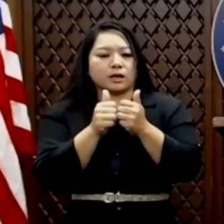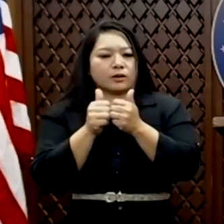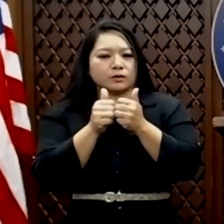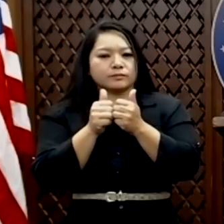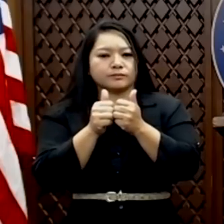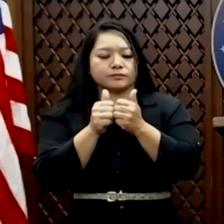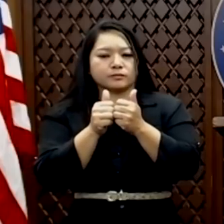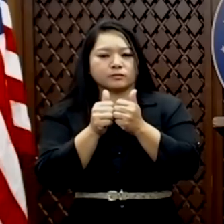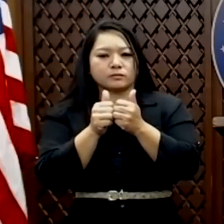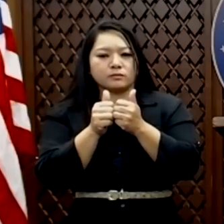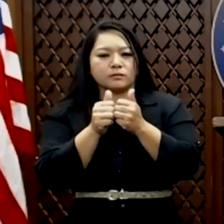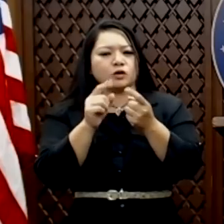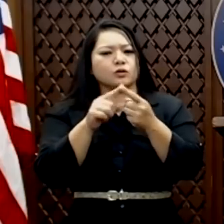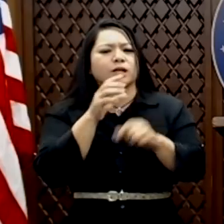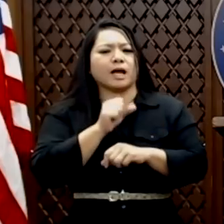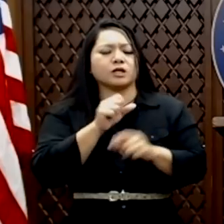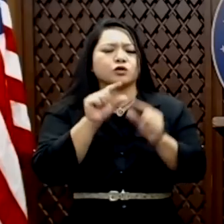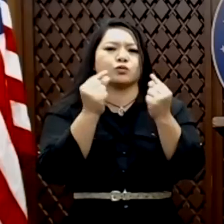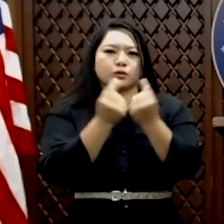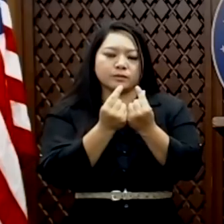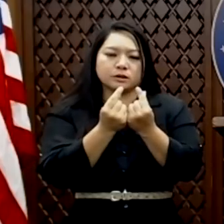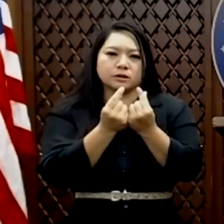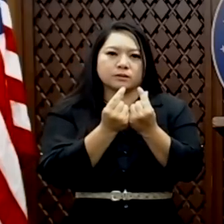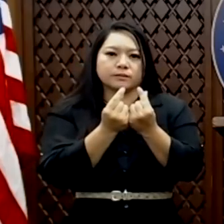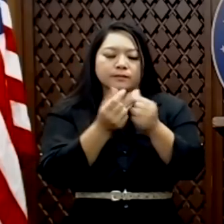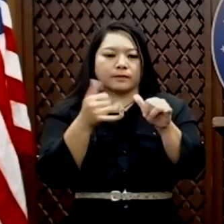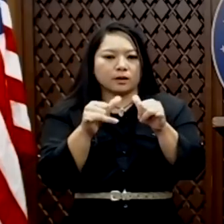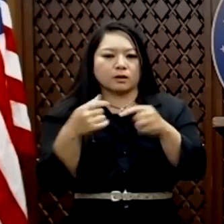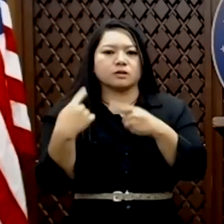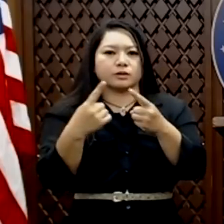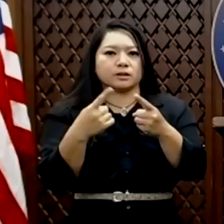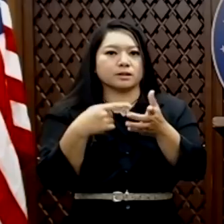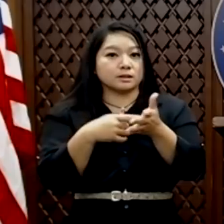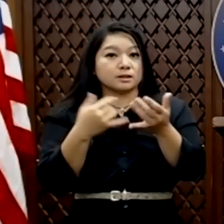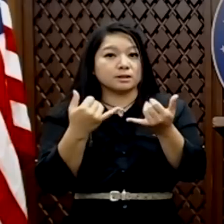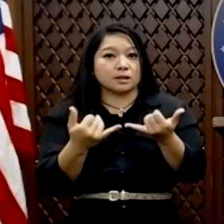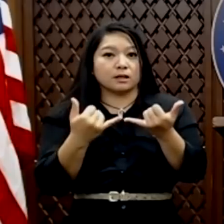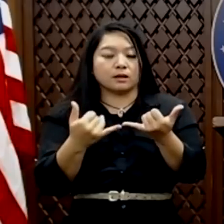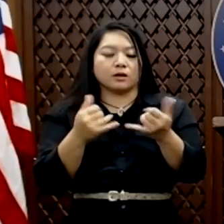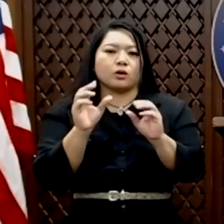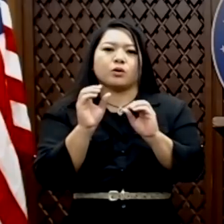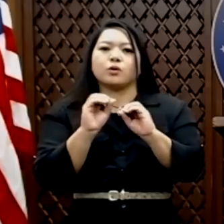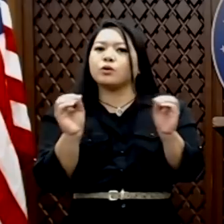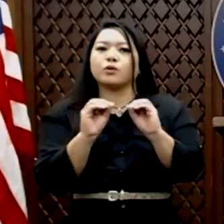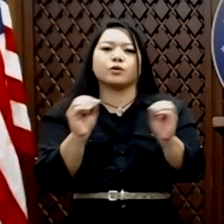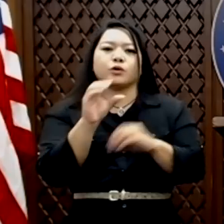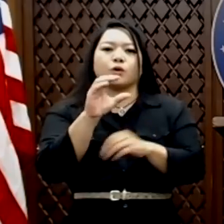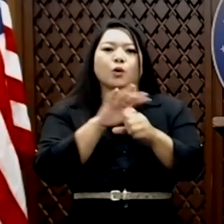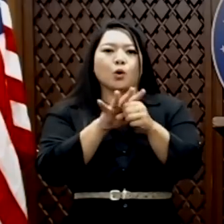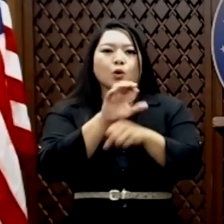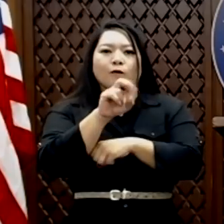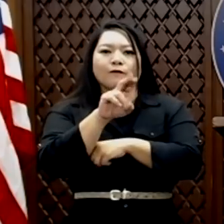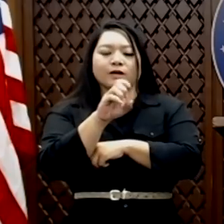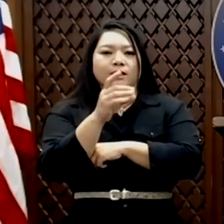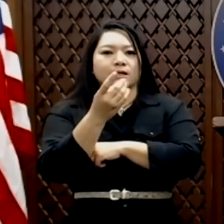to the age group, there are still to this date no COVID patients that are below